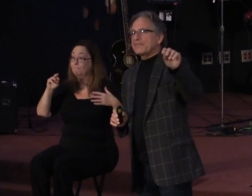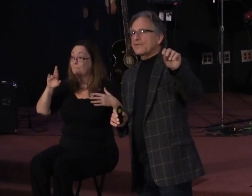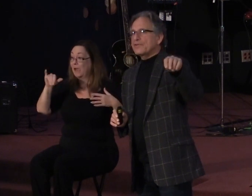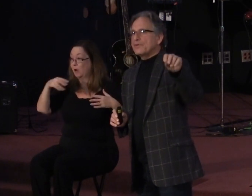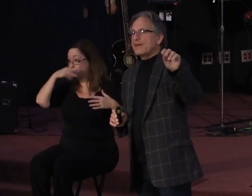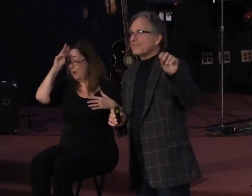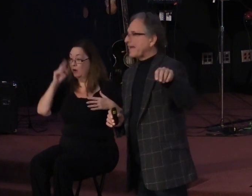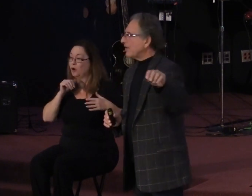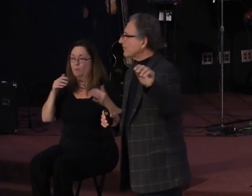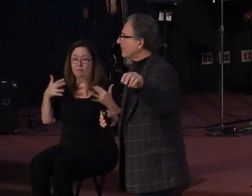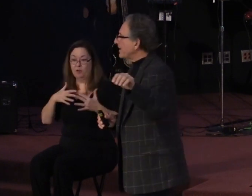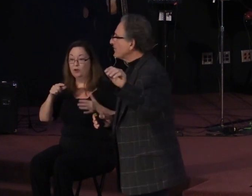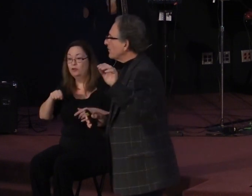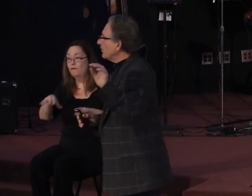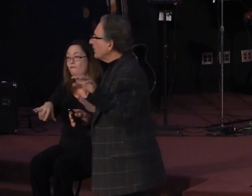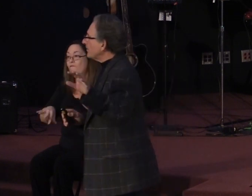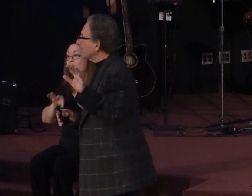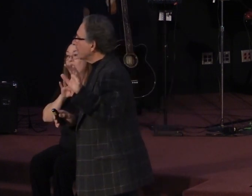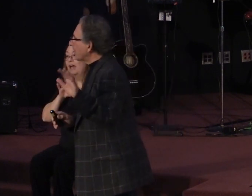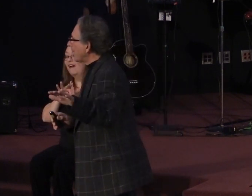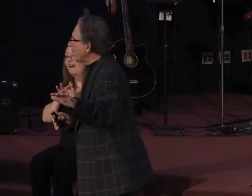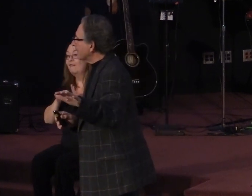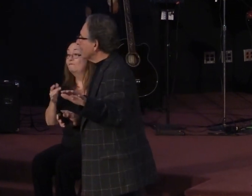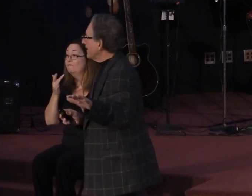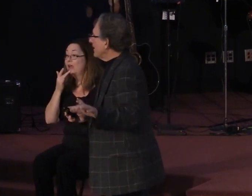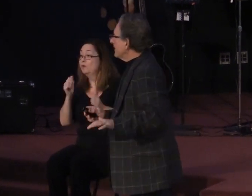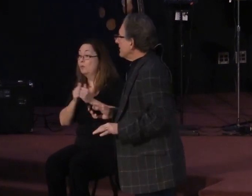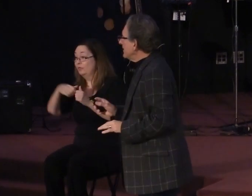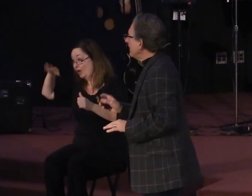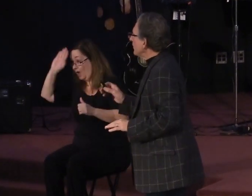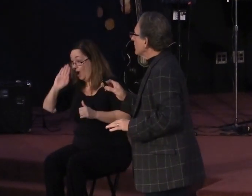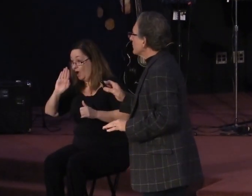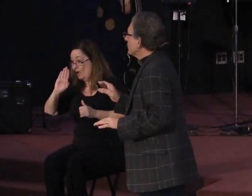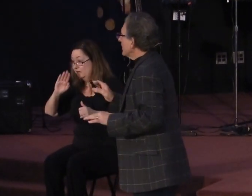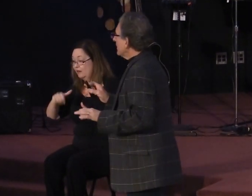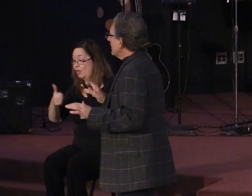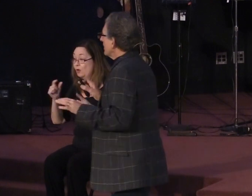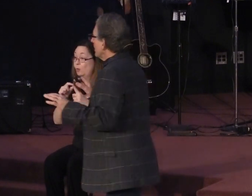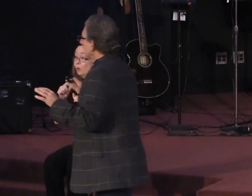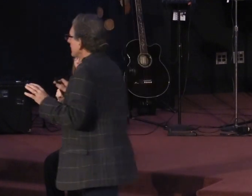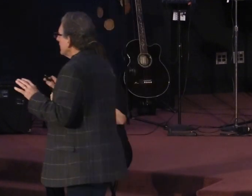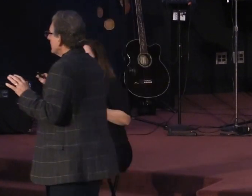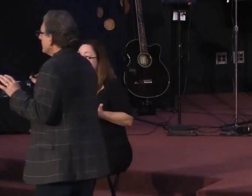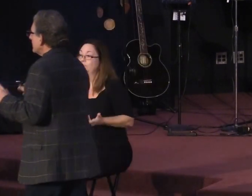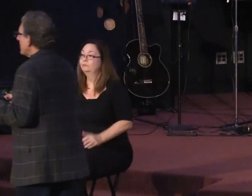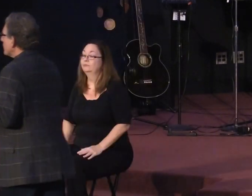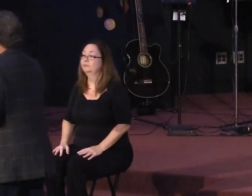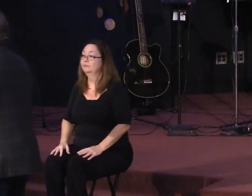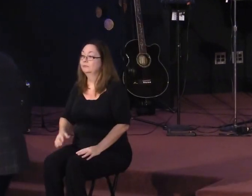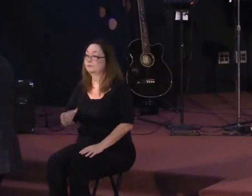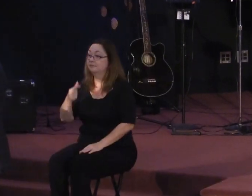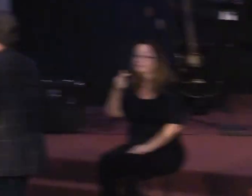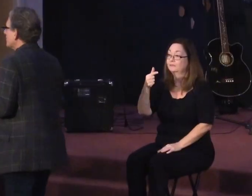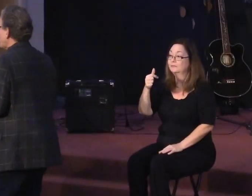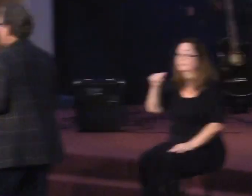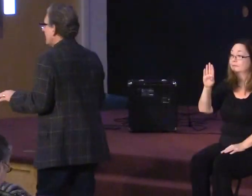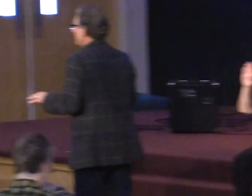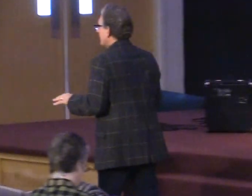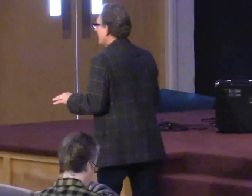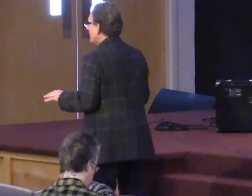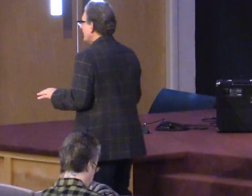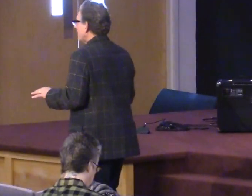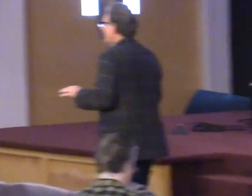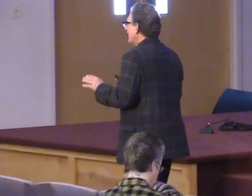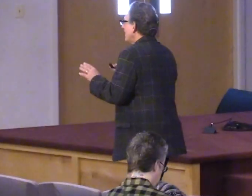afraid, Mary, for you have found favor with God." In other words, Gabriel again is